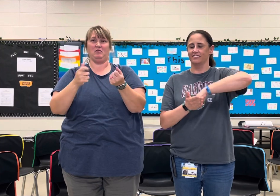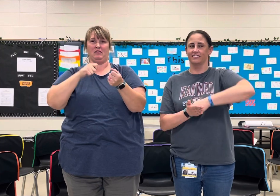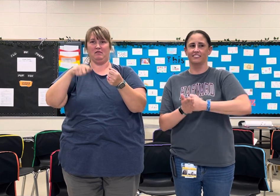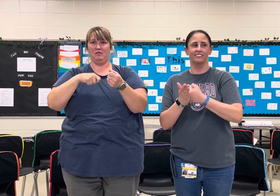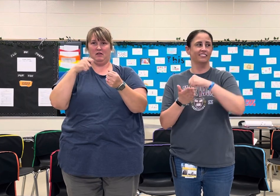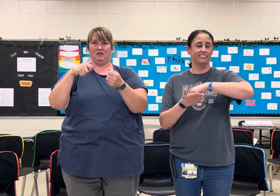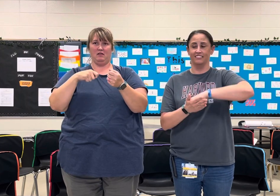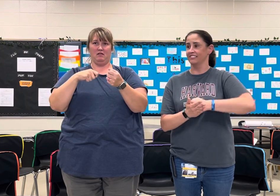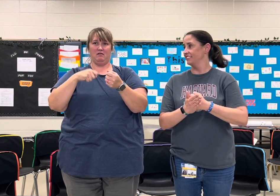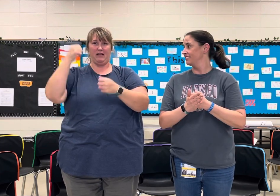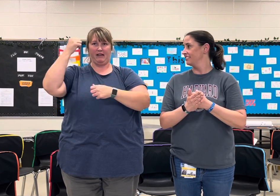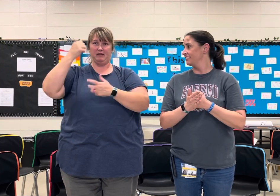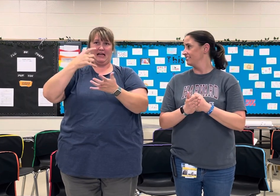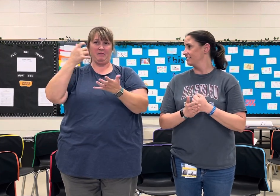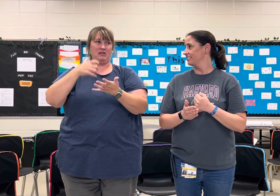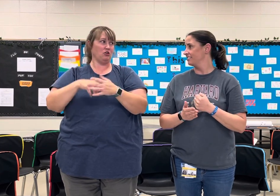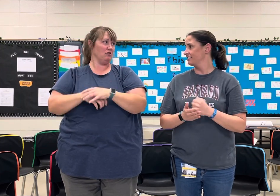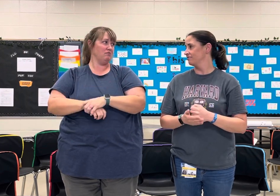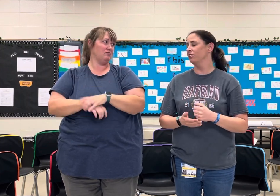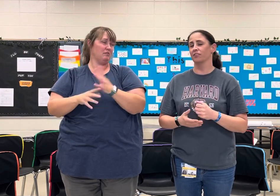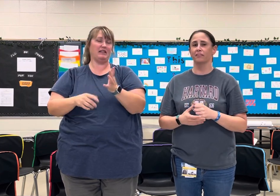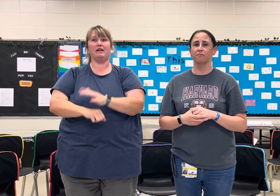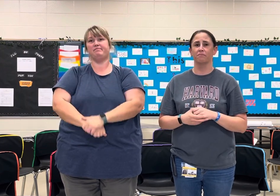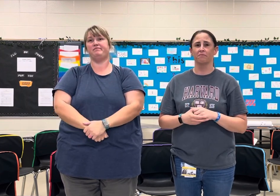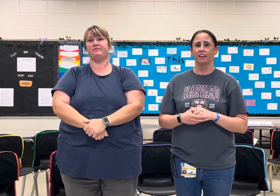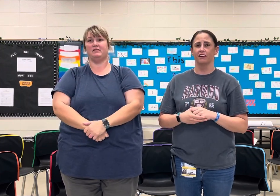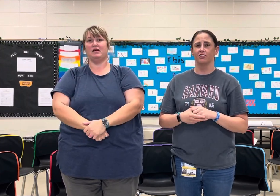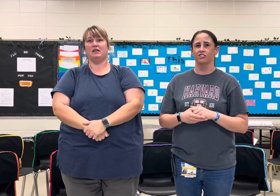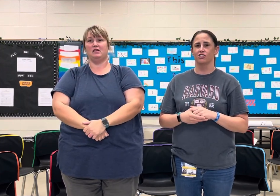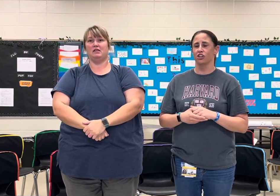using like a potato masher. Okay. Chop.